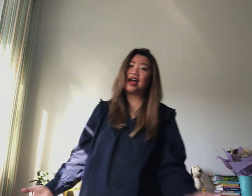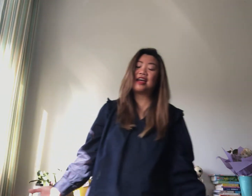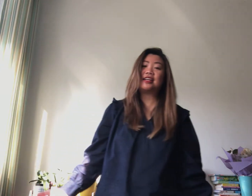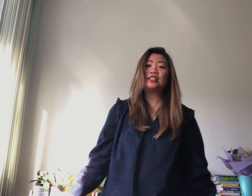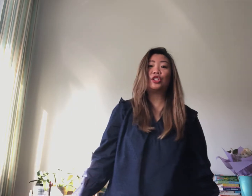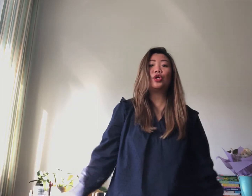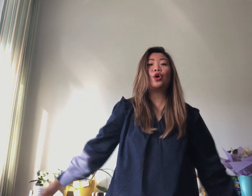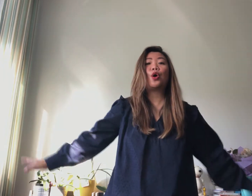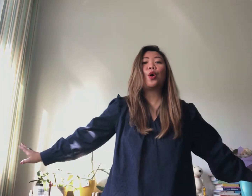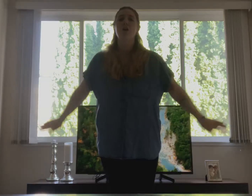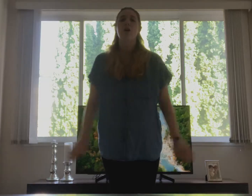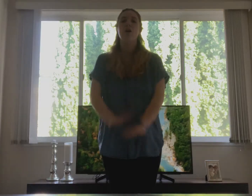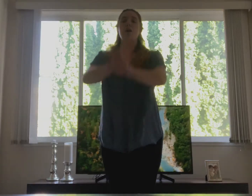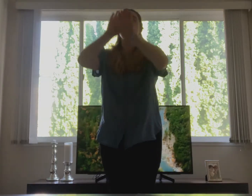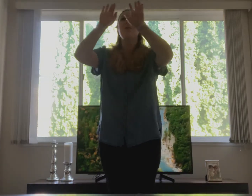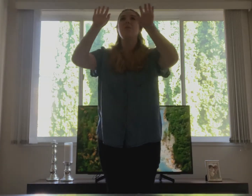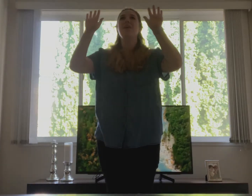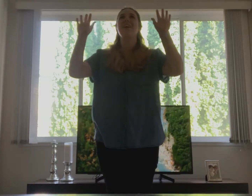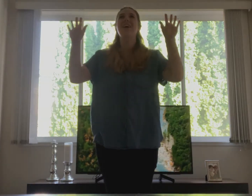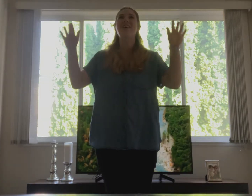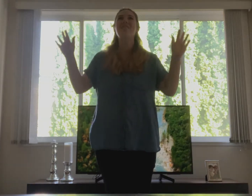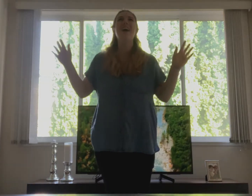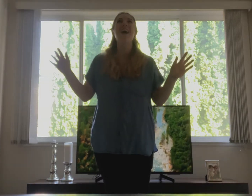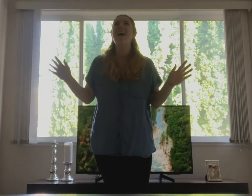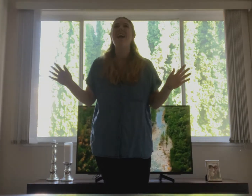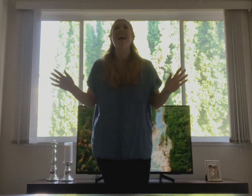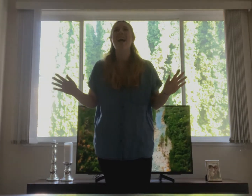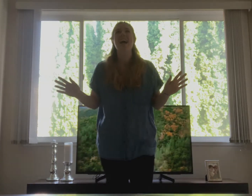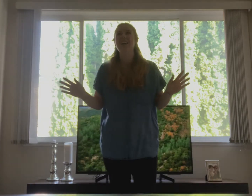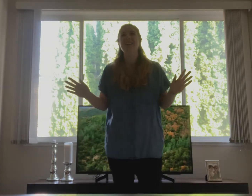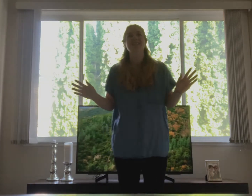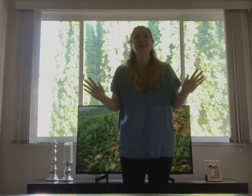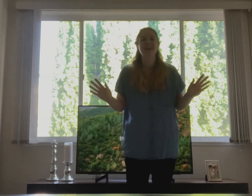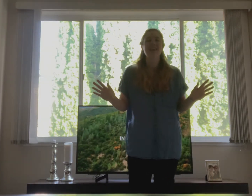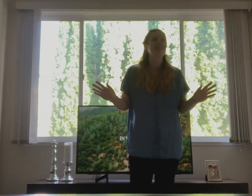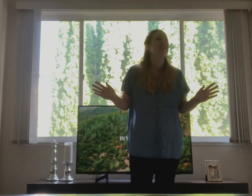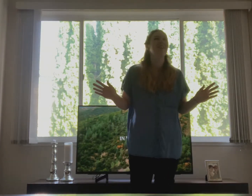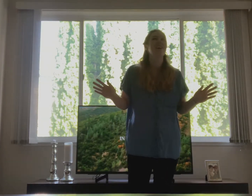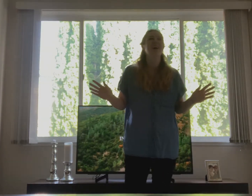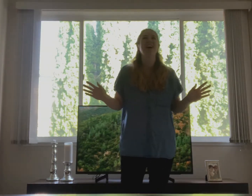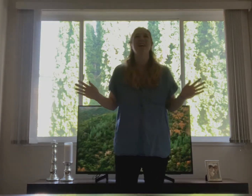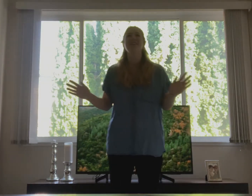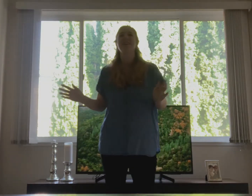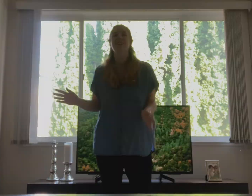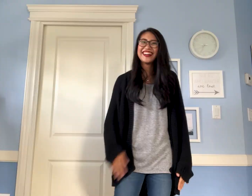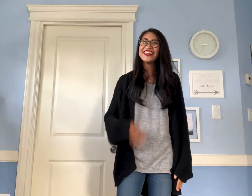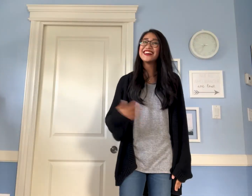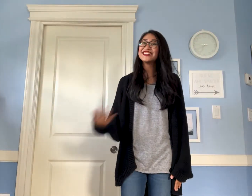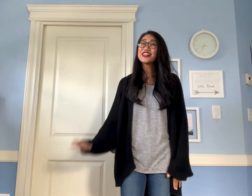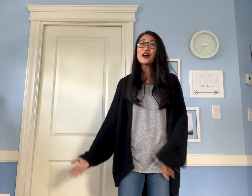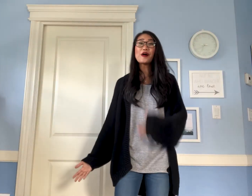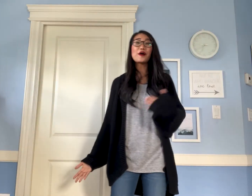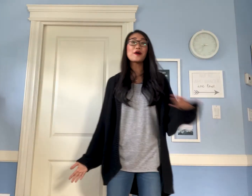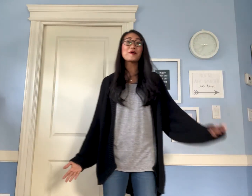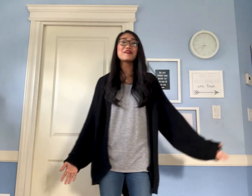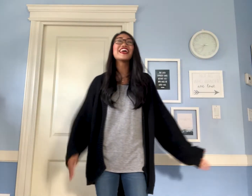you Open up my eyes in wonder Father, show me